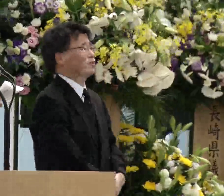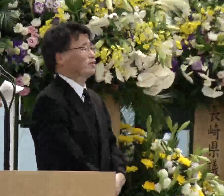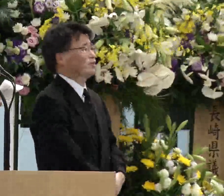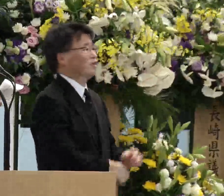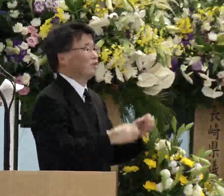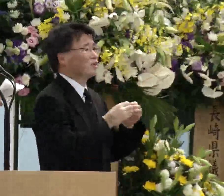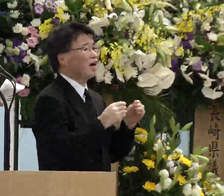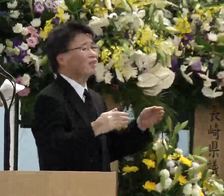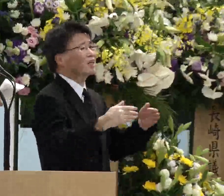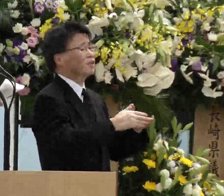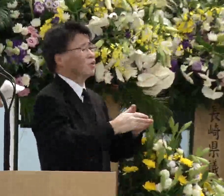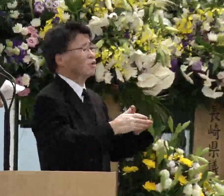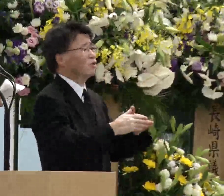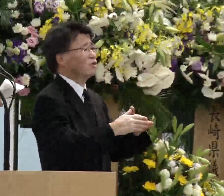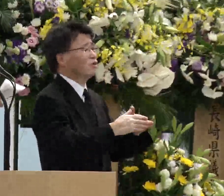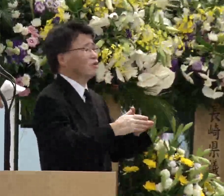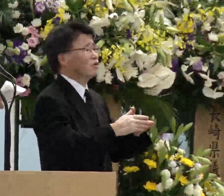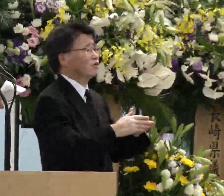soon as possible.